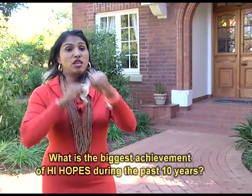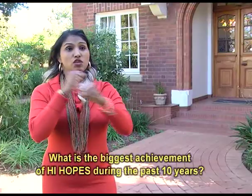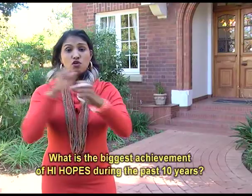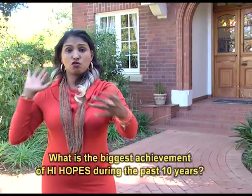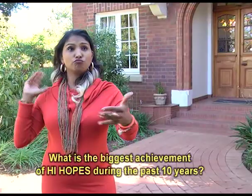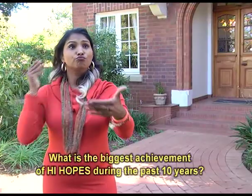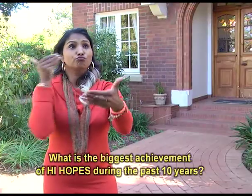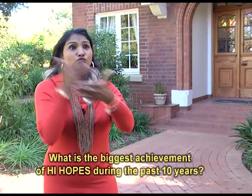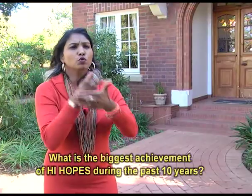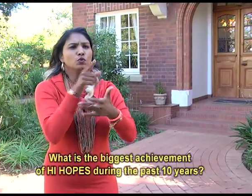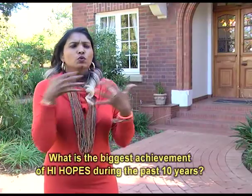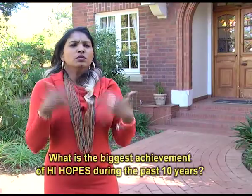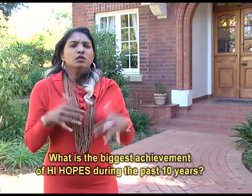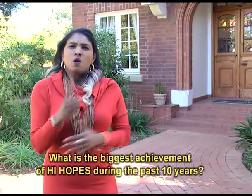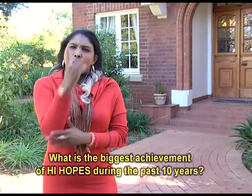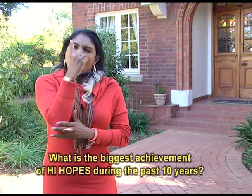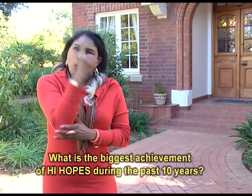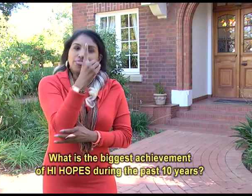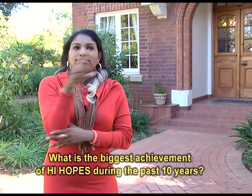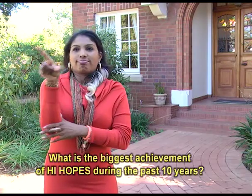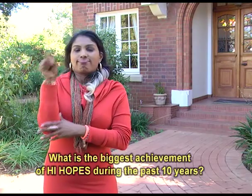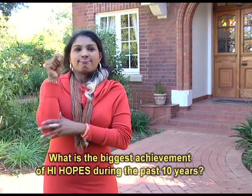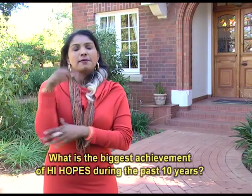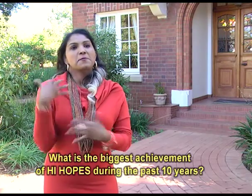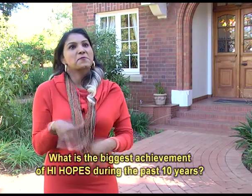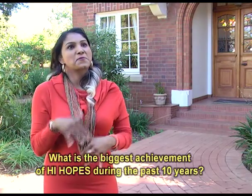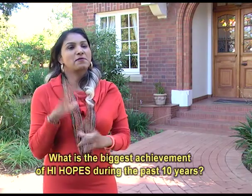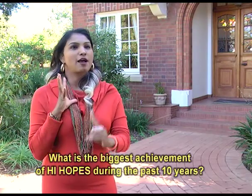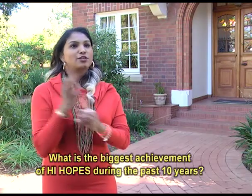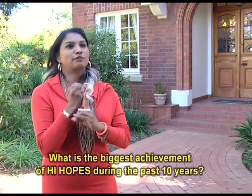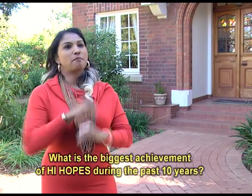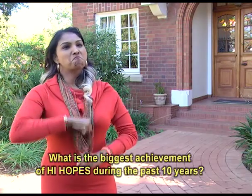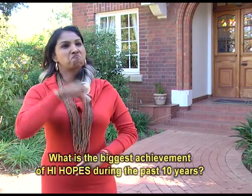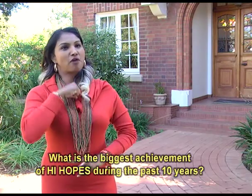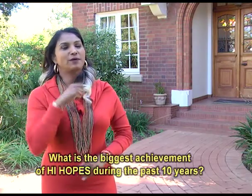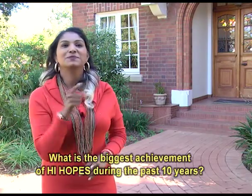What is the biggest achievement of High Hopes during the past 10 years?